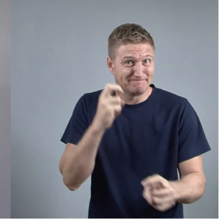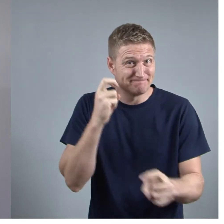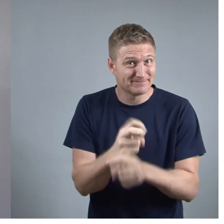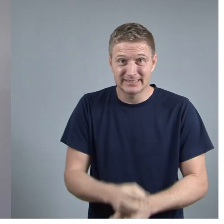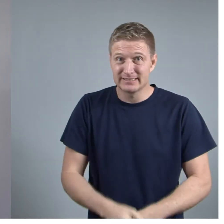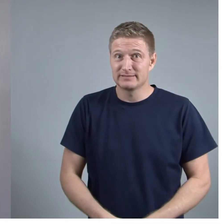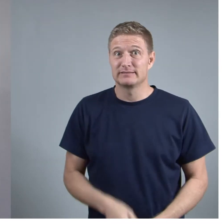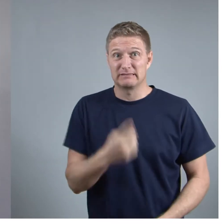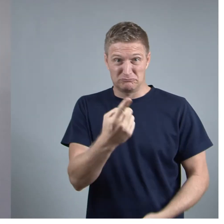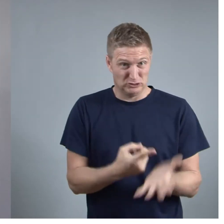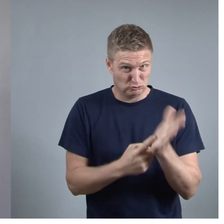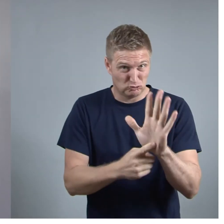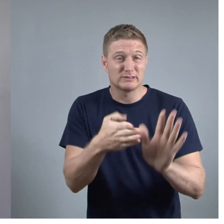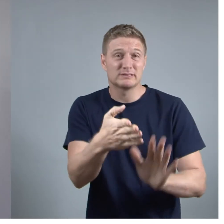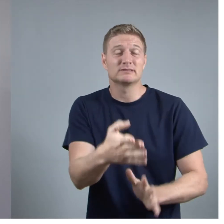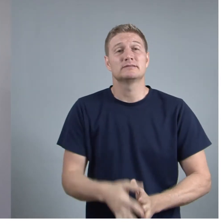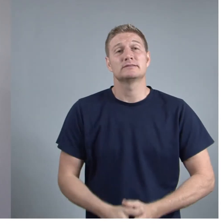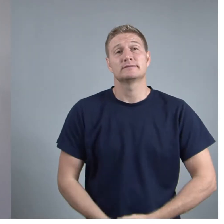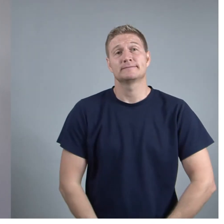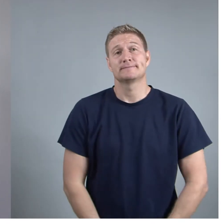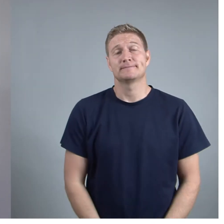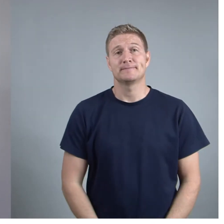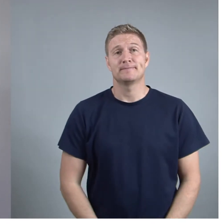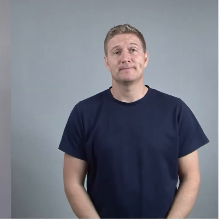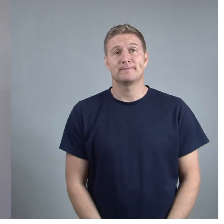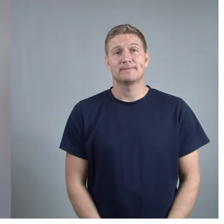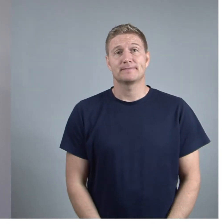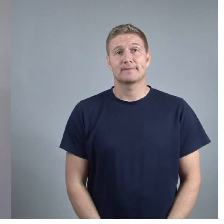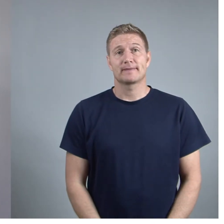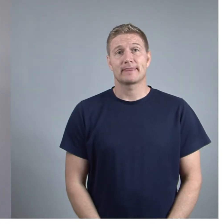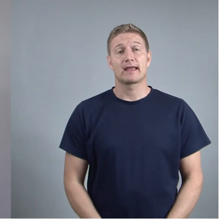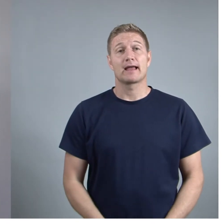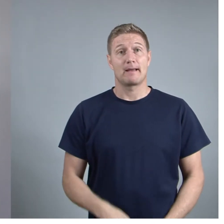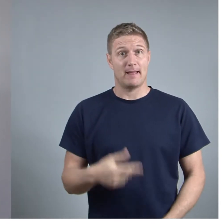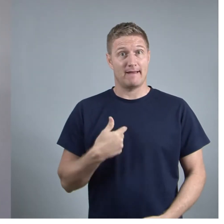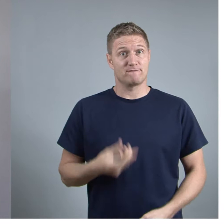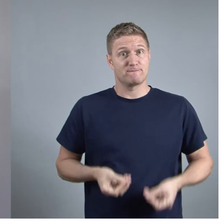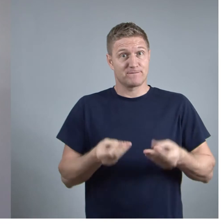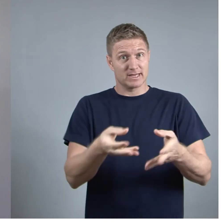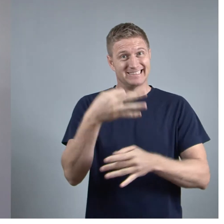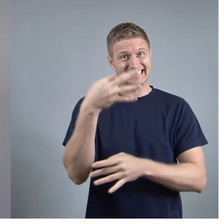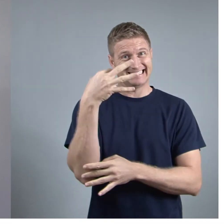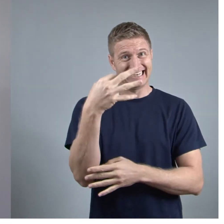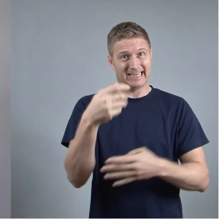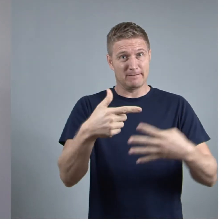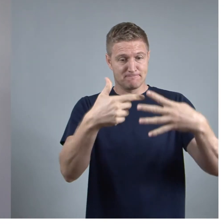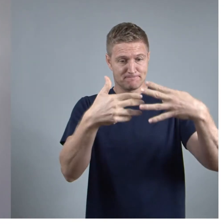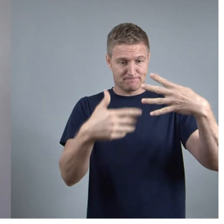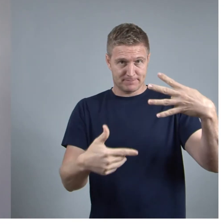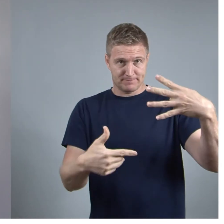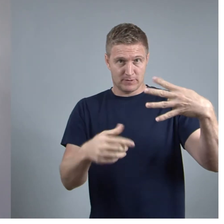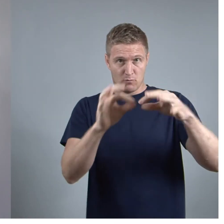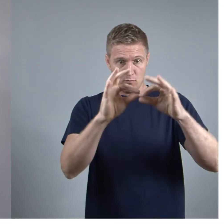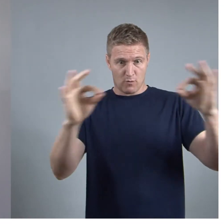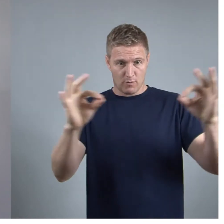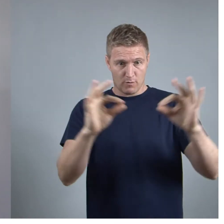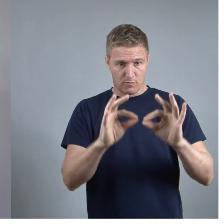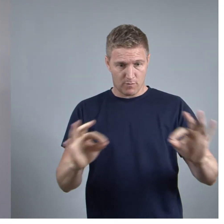Now, to prove how difficult lip reading is, I'm going to give you 3 sentences, starting with an easy